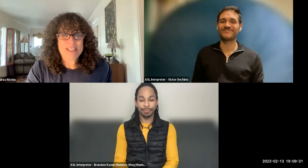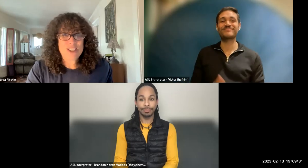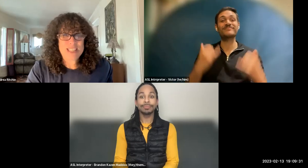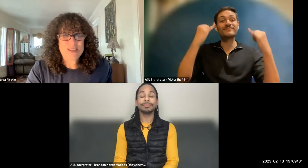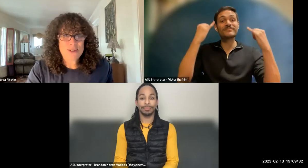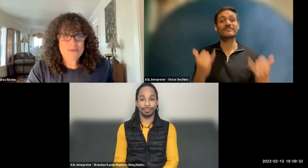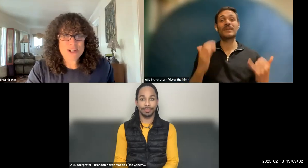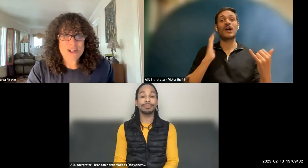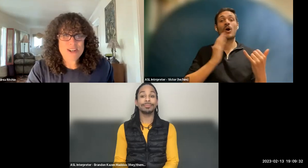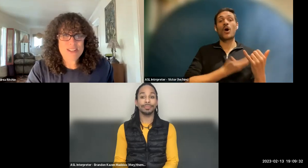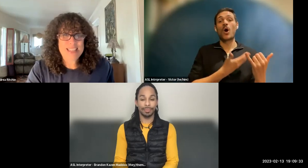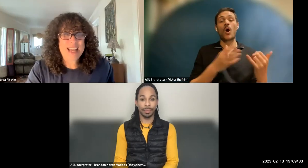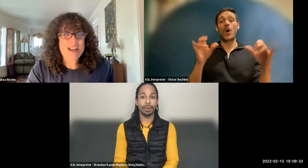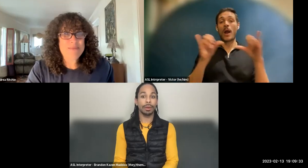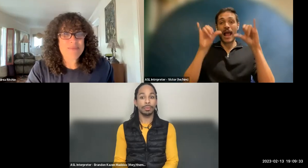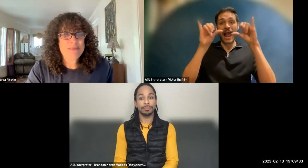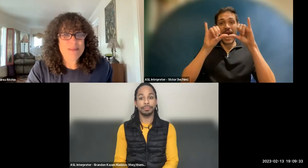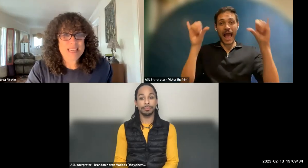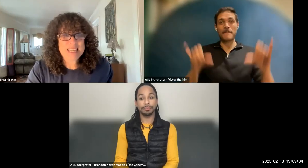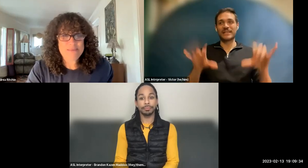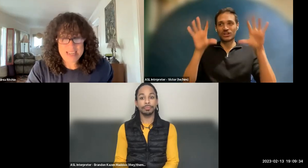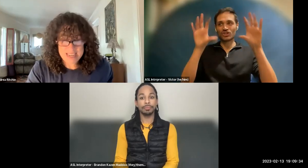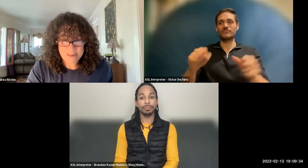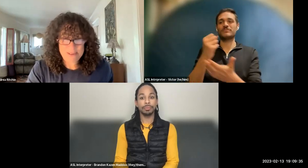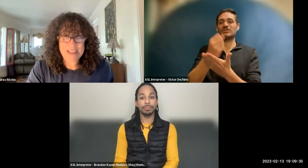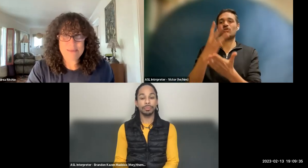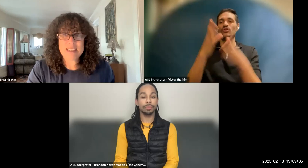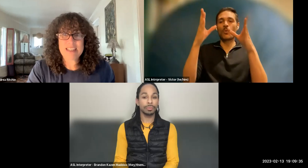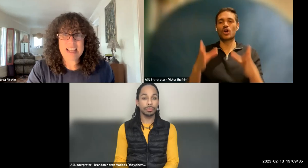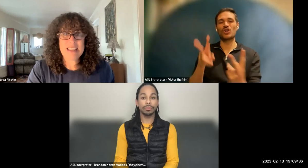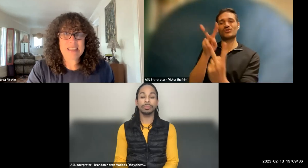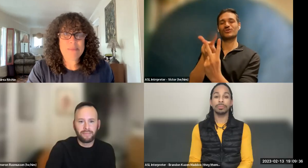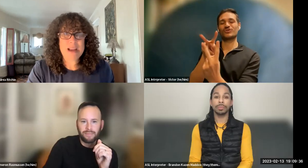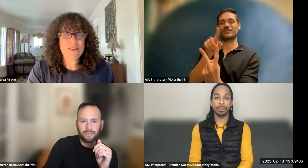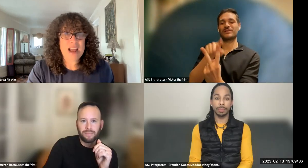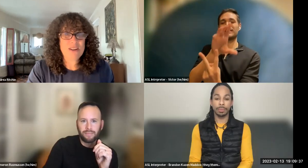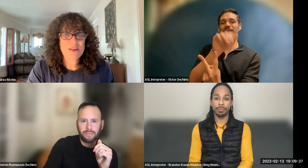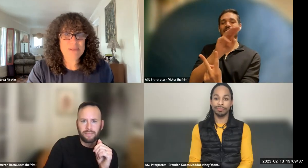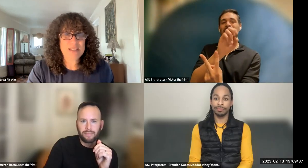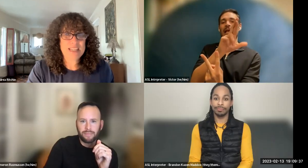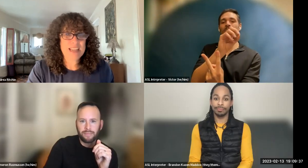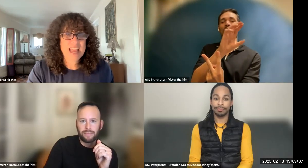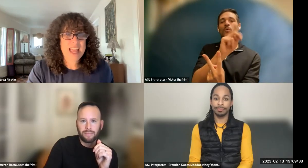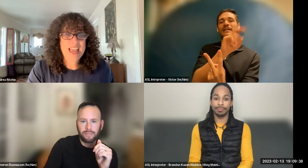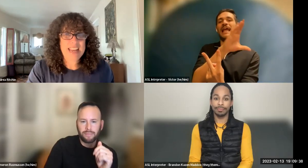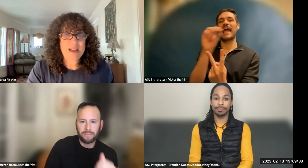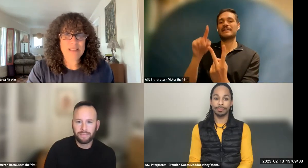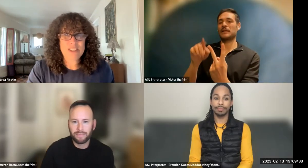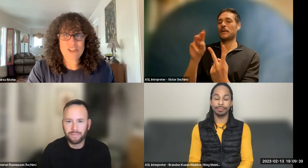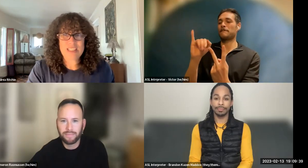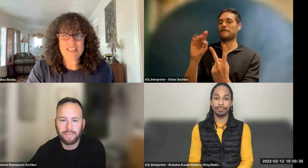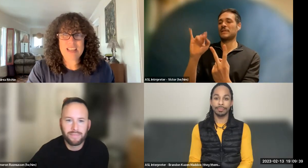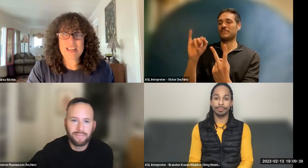our abolitionist social workers, Mimi Kim and Cameron Rasmussen, to tell us about how you're building